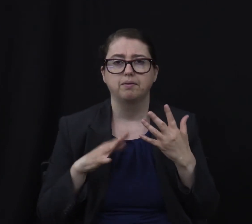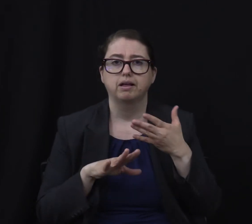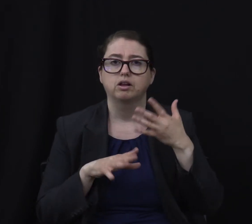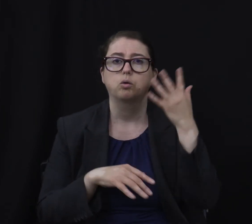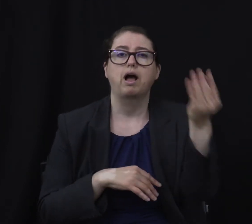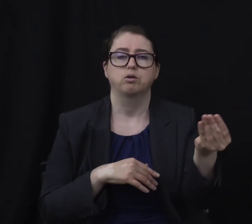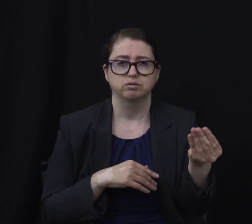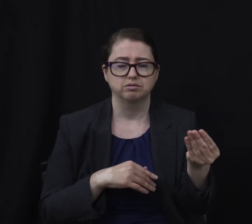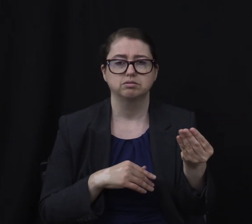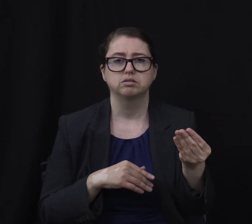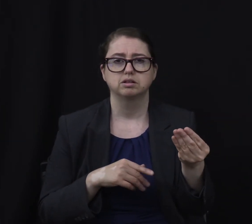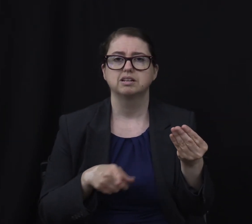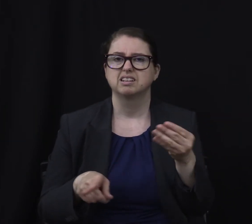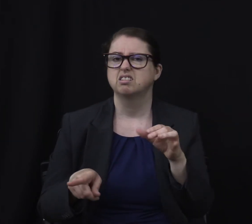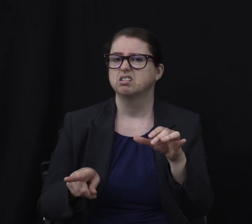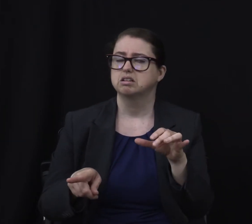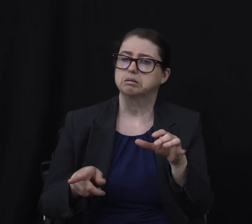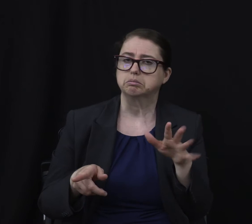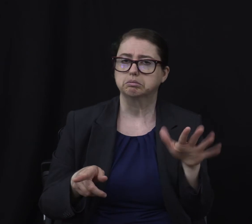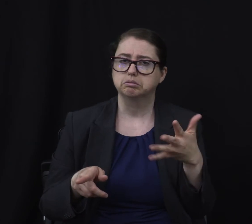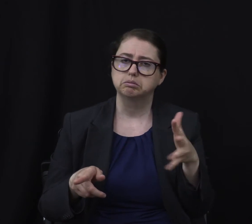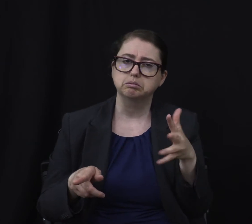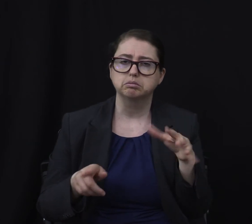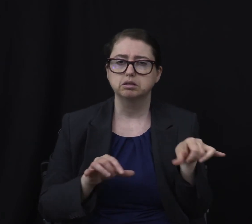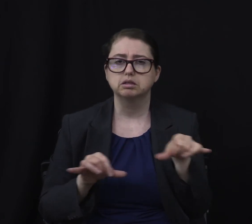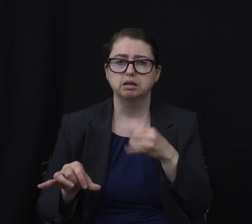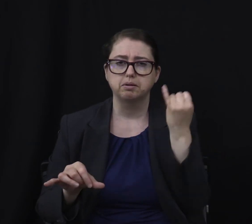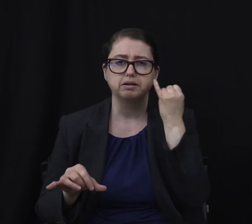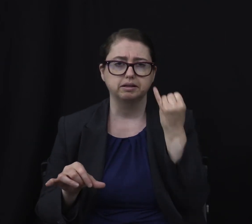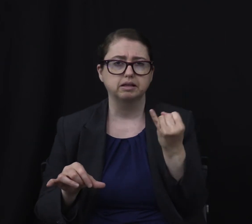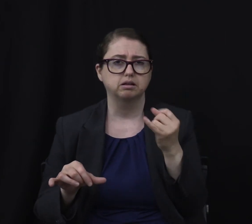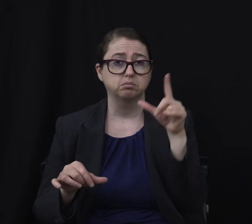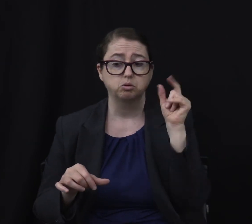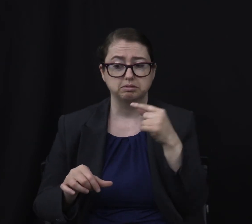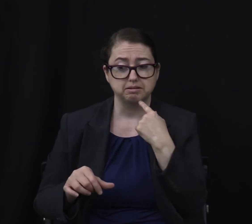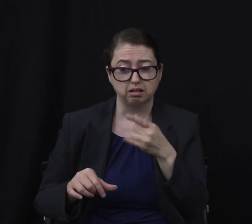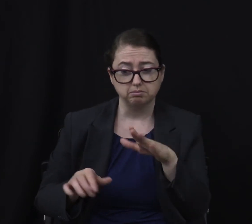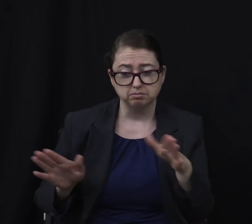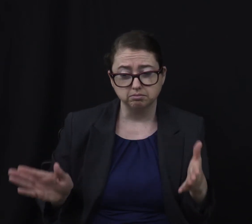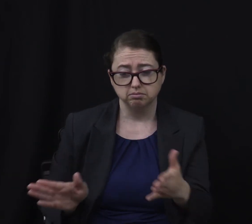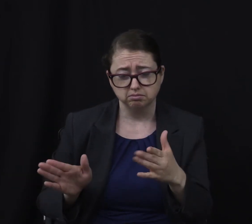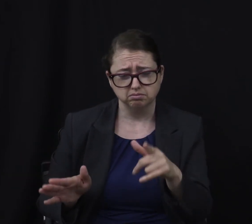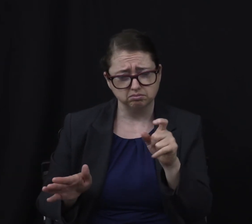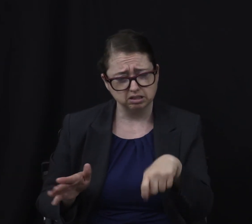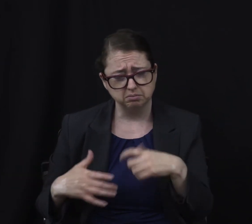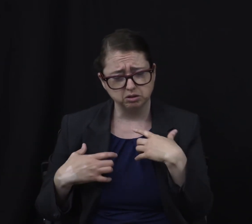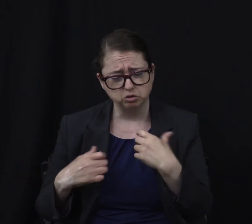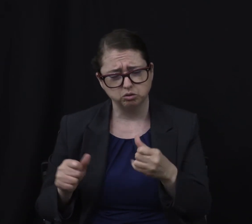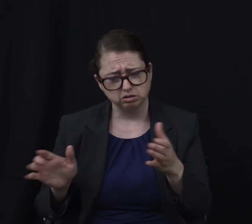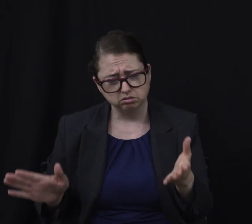But you get the point. Moses here is telling him, hey, listen, be of good courage. Be of good courage.